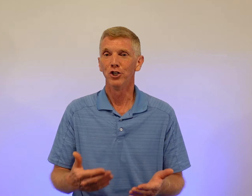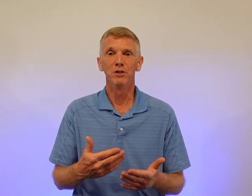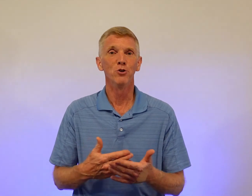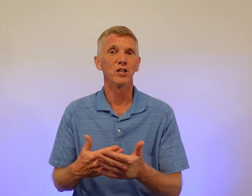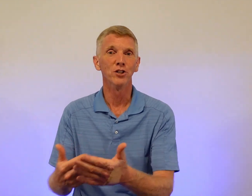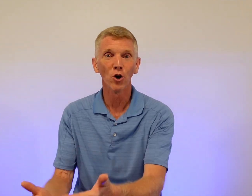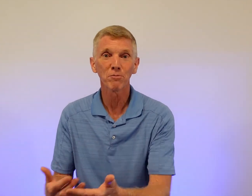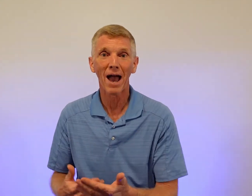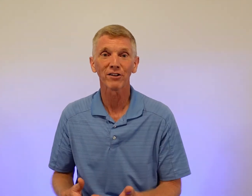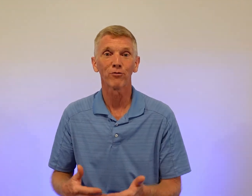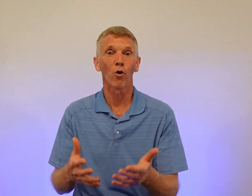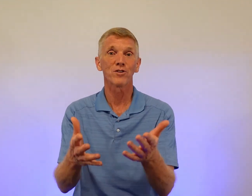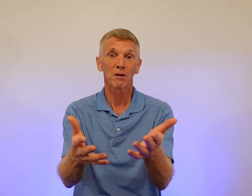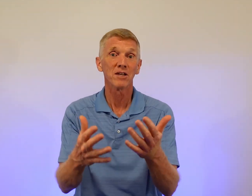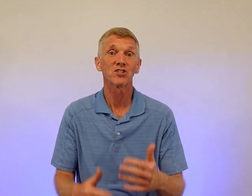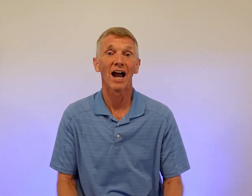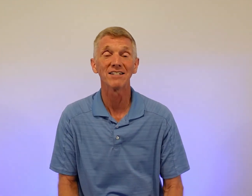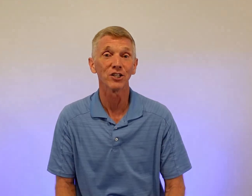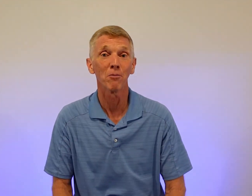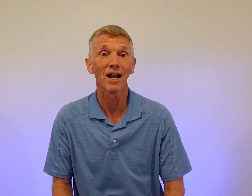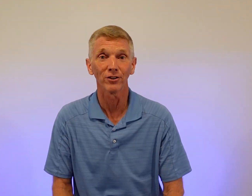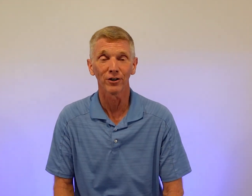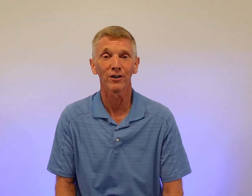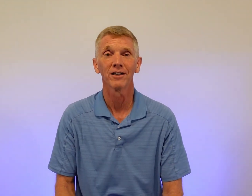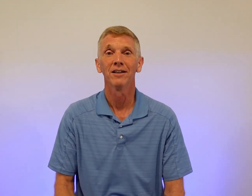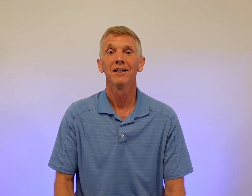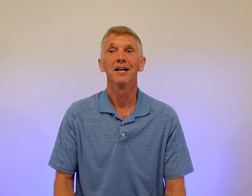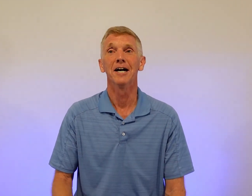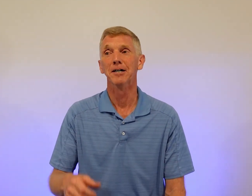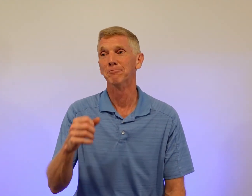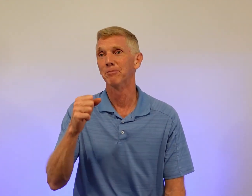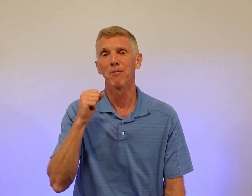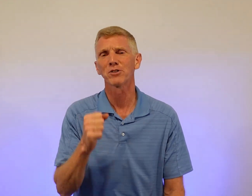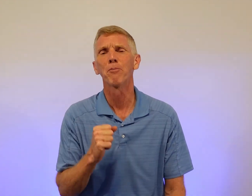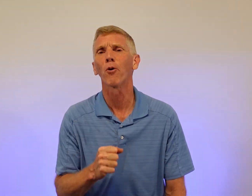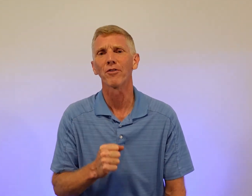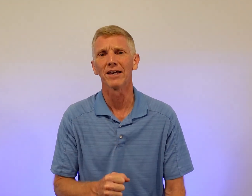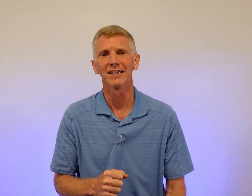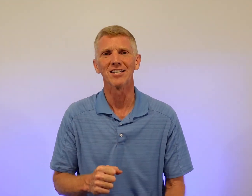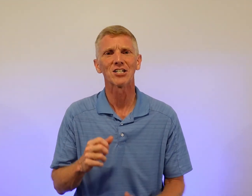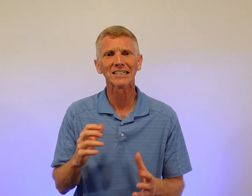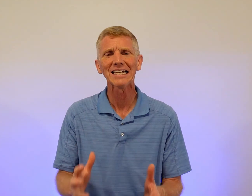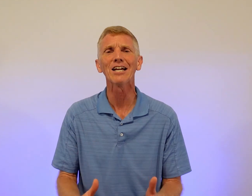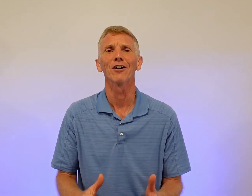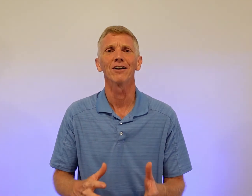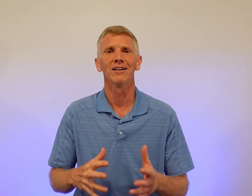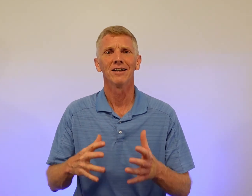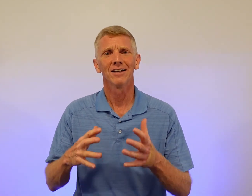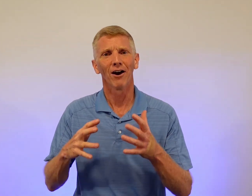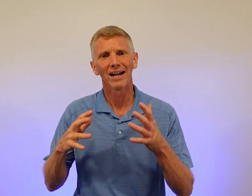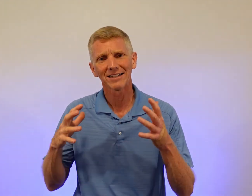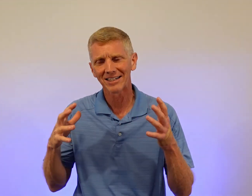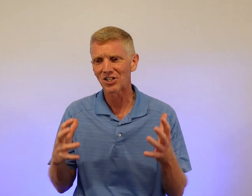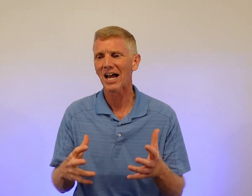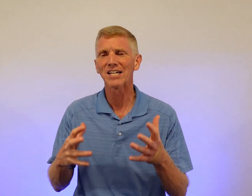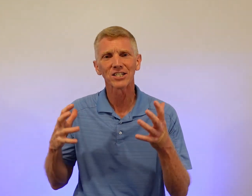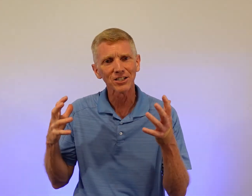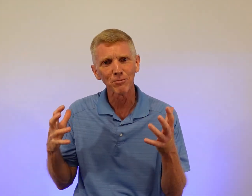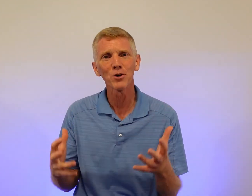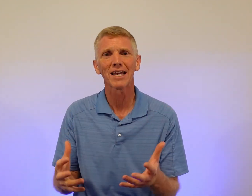be using notes back and forth, some of these signs that you might learn. But the most important thing is clear, right, concise